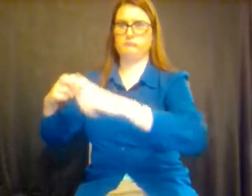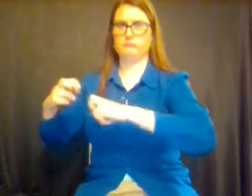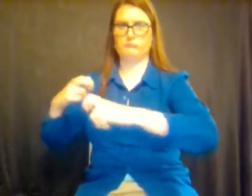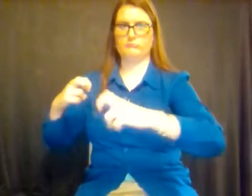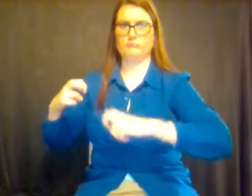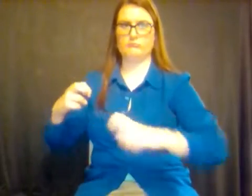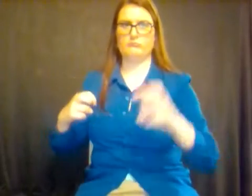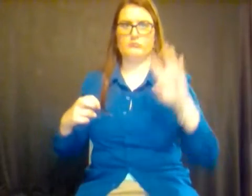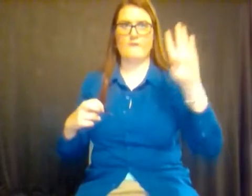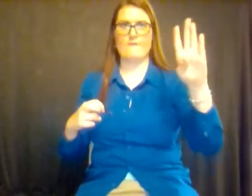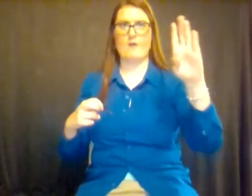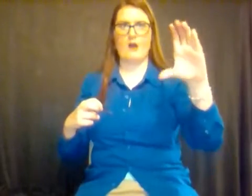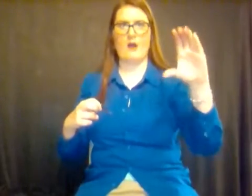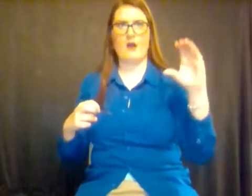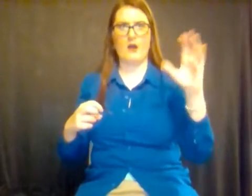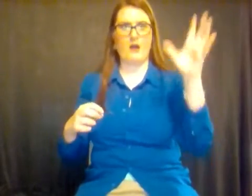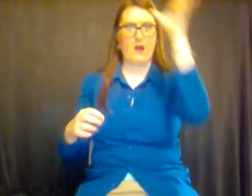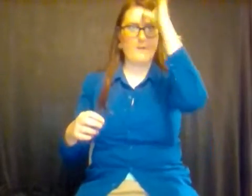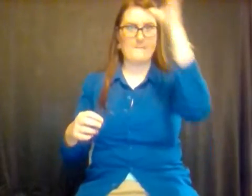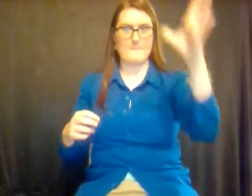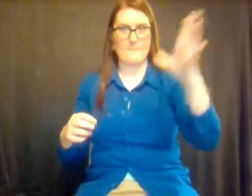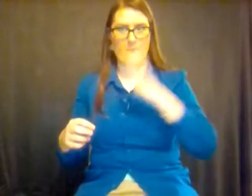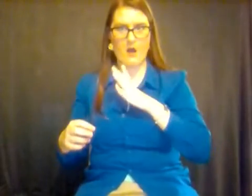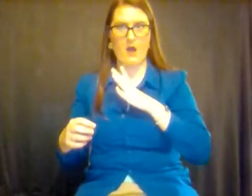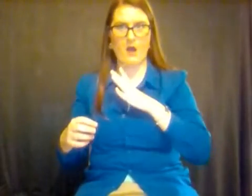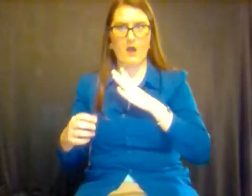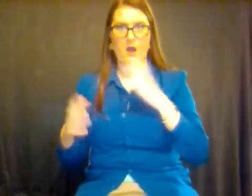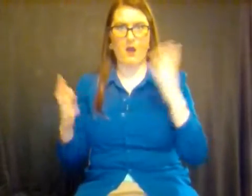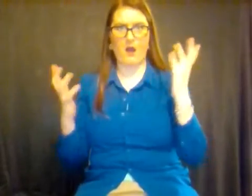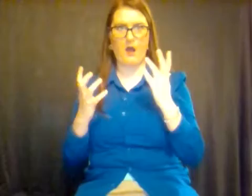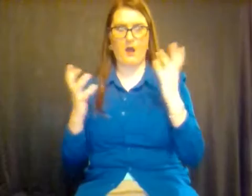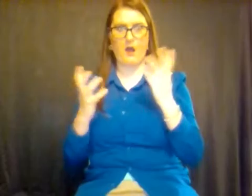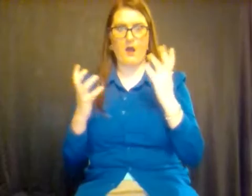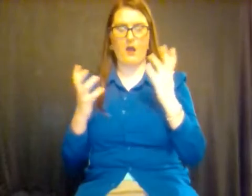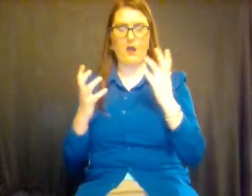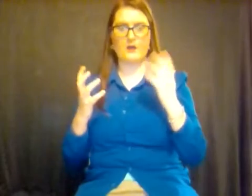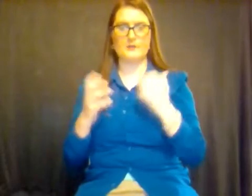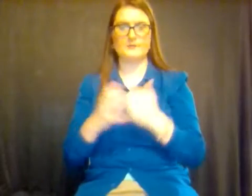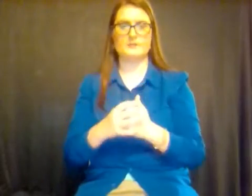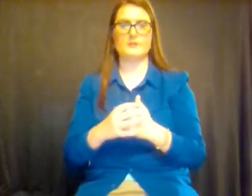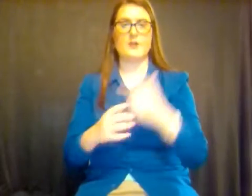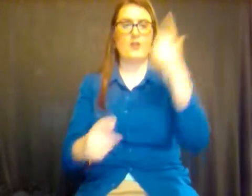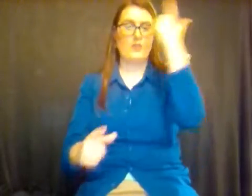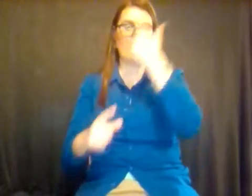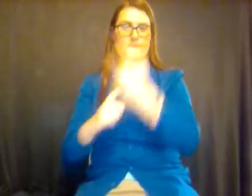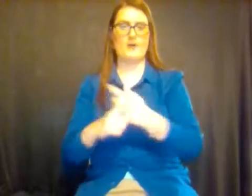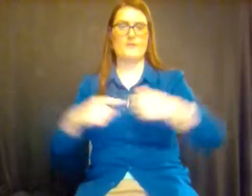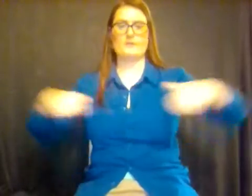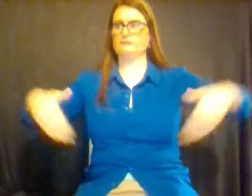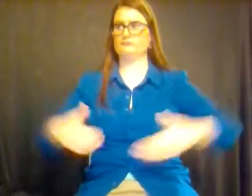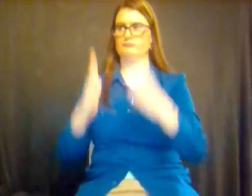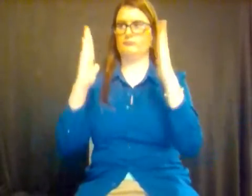is going to kill me." As Esau approached, he threw his arms high into the air and then he hugged Jacob.